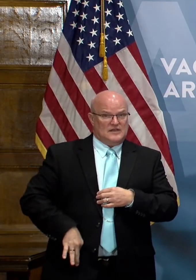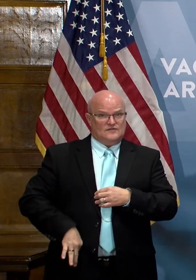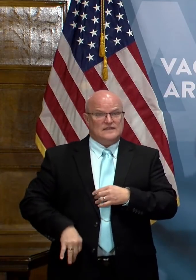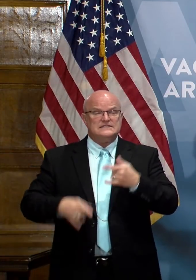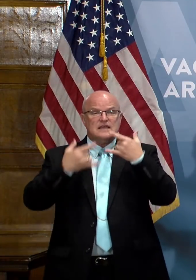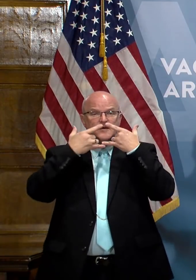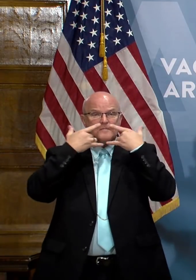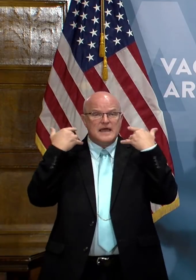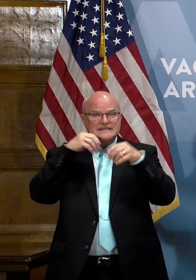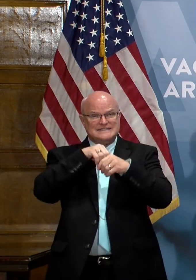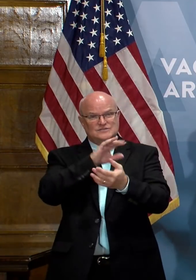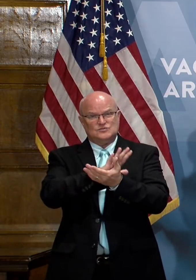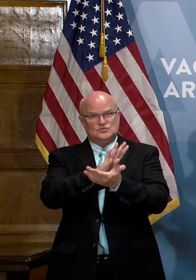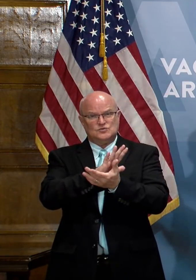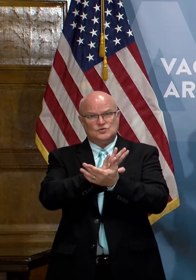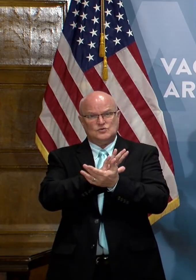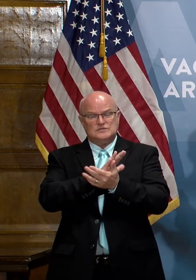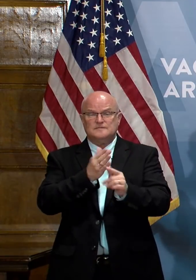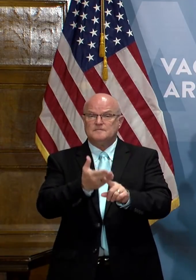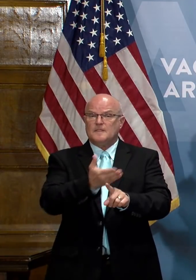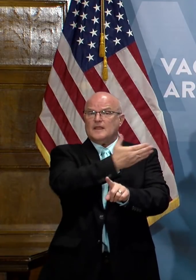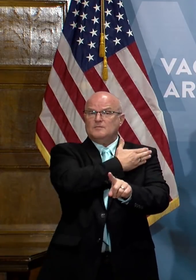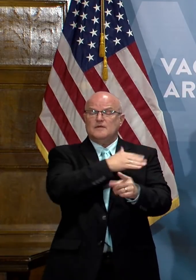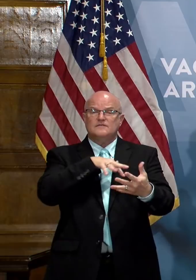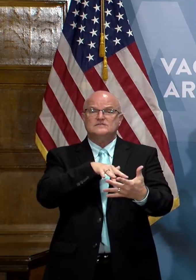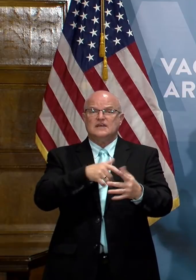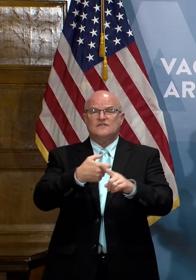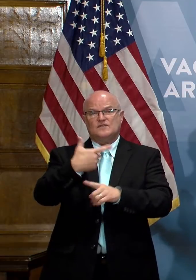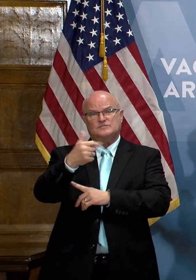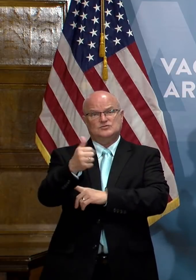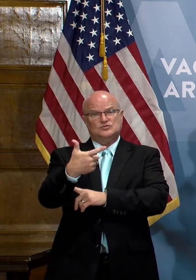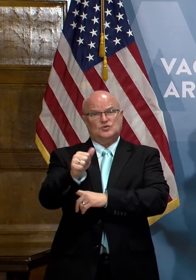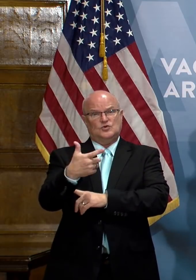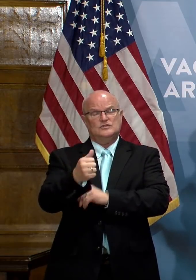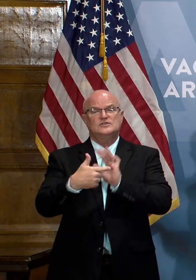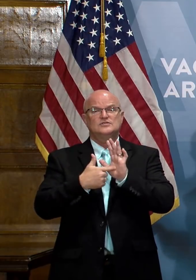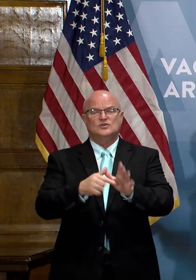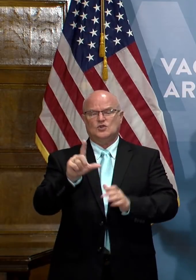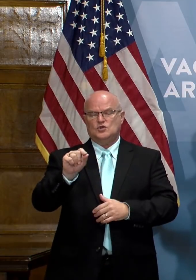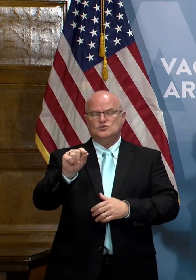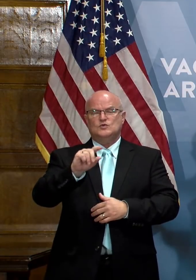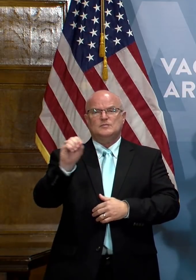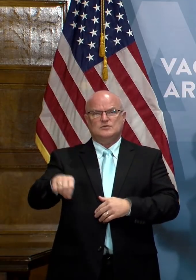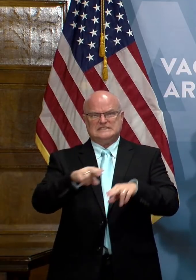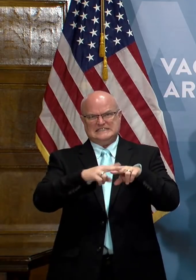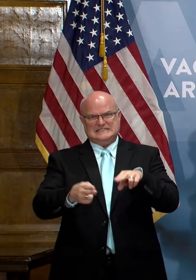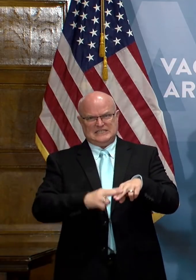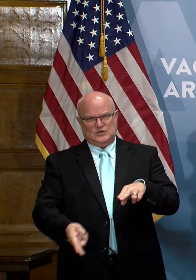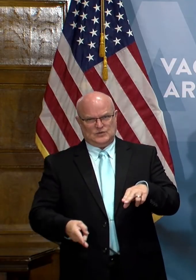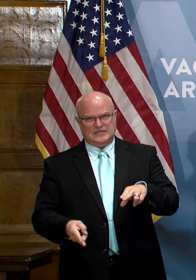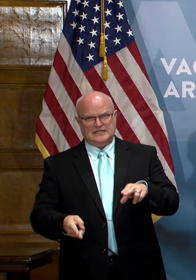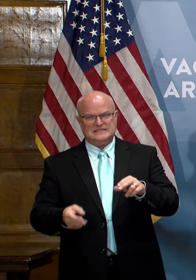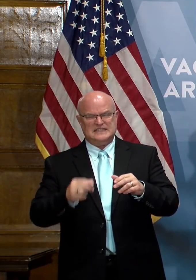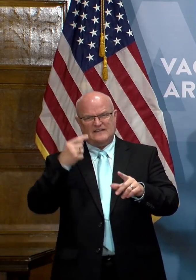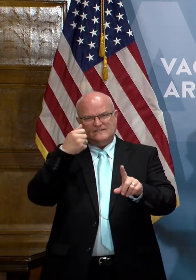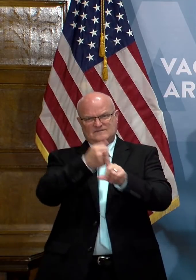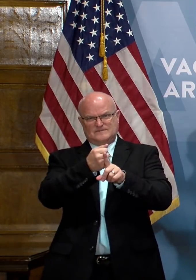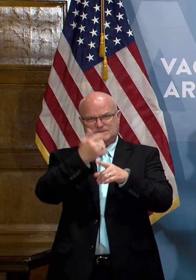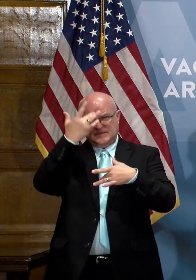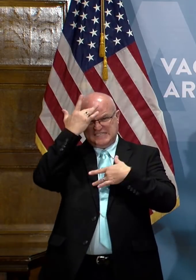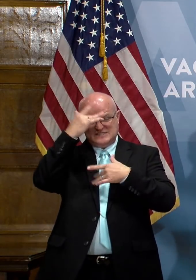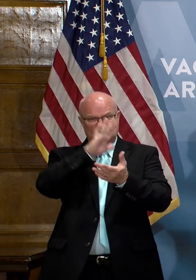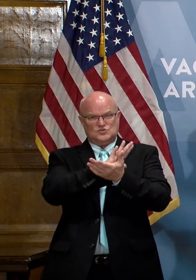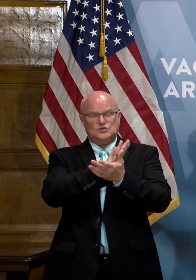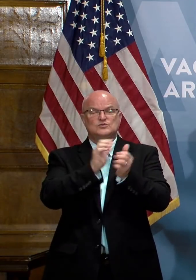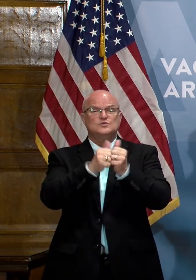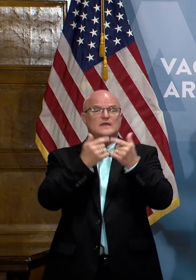of masking in schools. A previous study from Georgia showed a 20% decrease in infection rate in schools